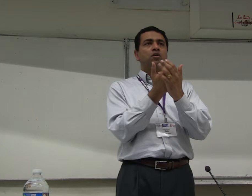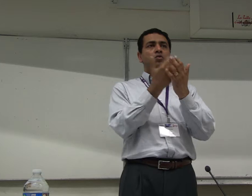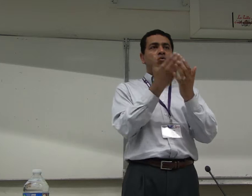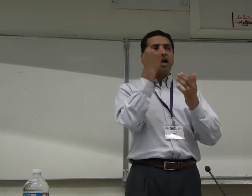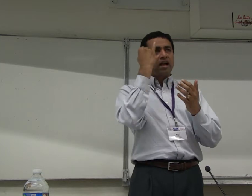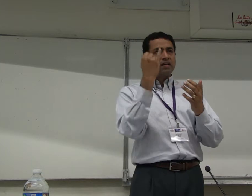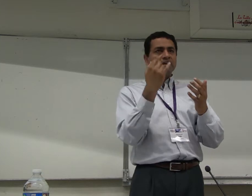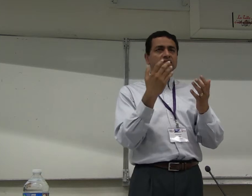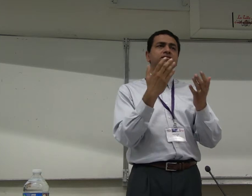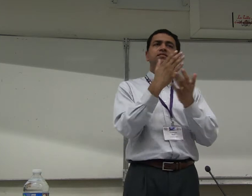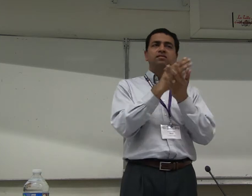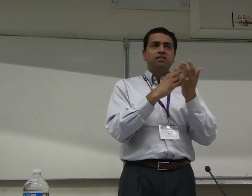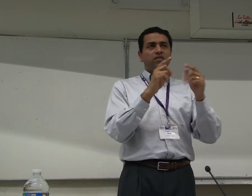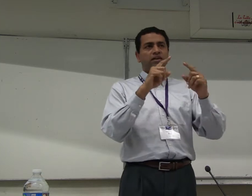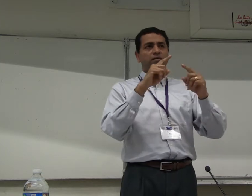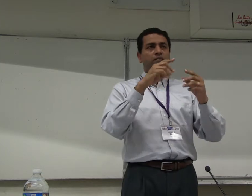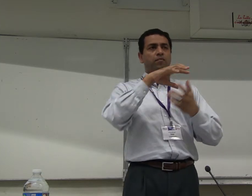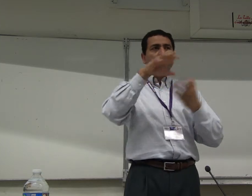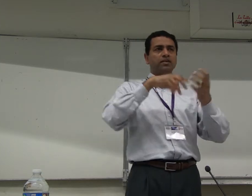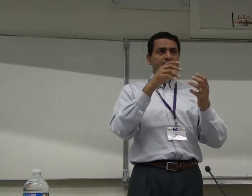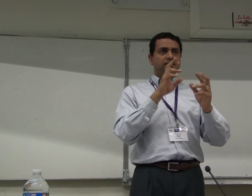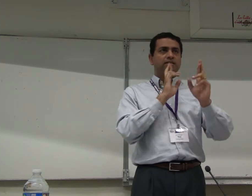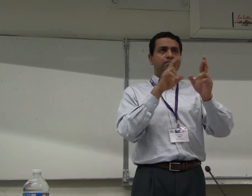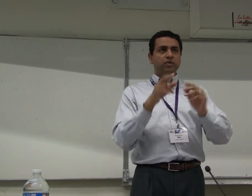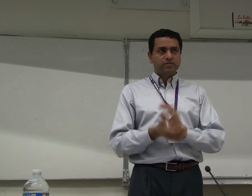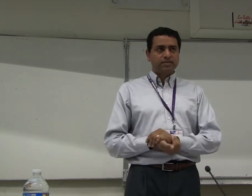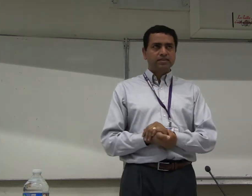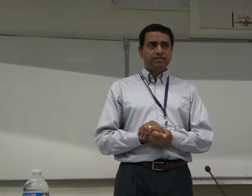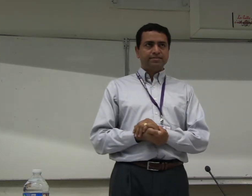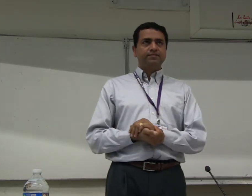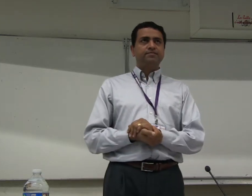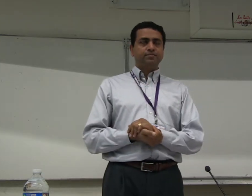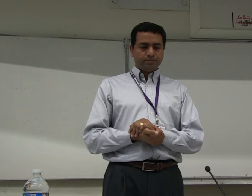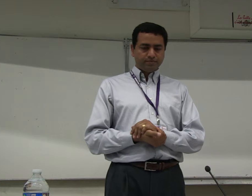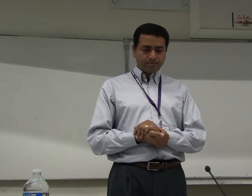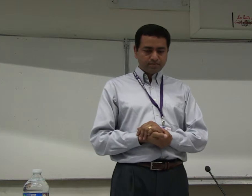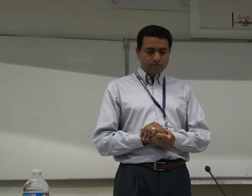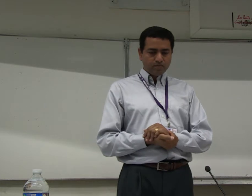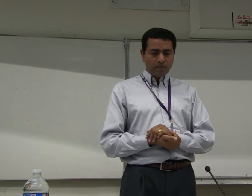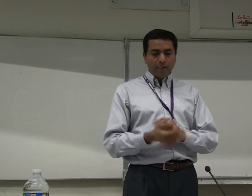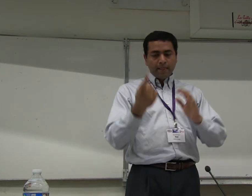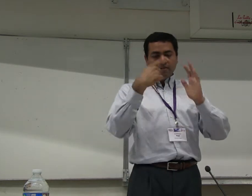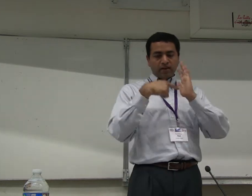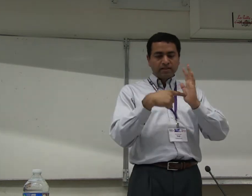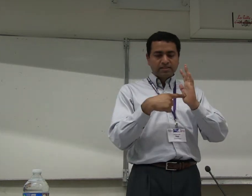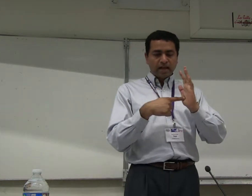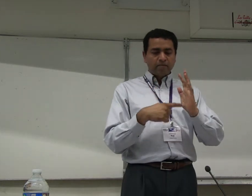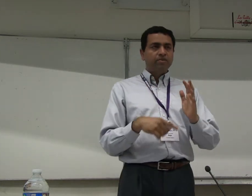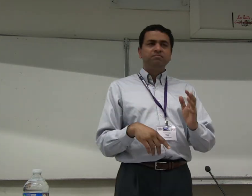this was new technology, it wasn't fully usable, and we got a mixed response based on the